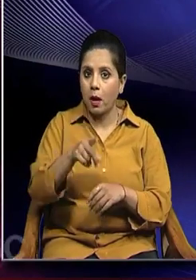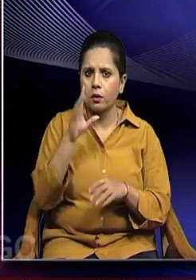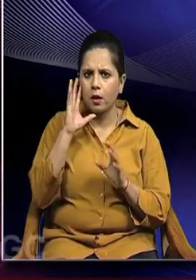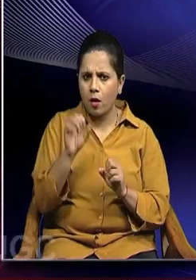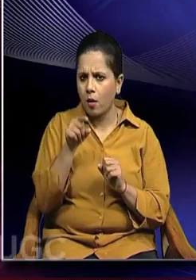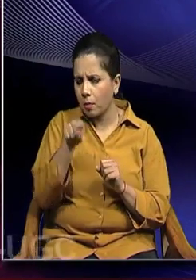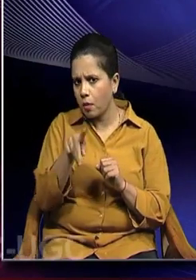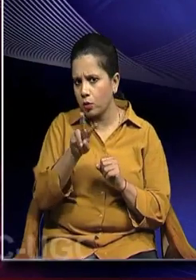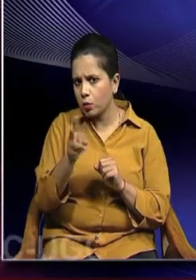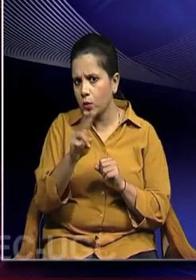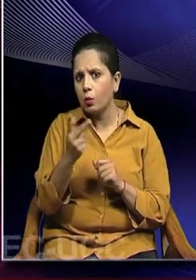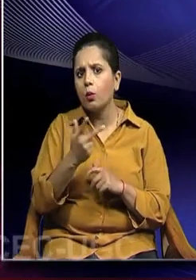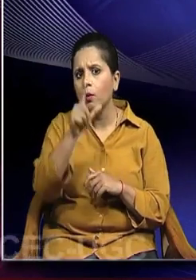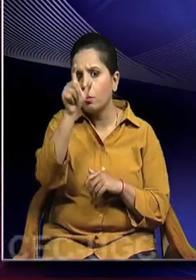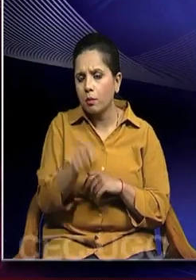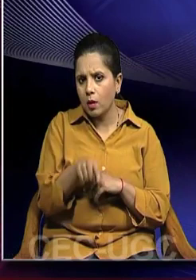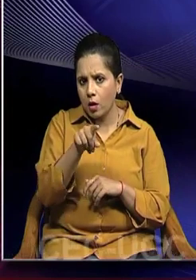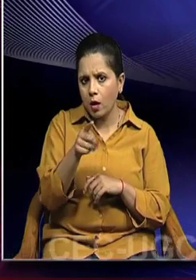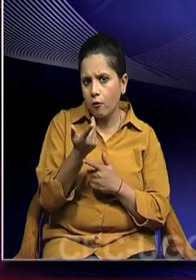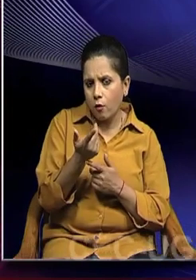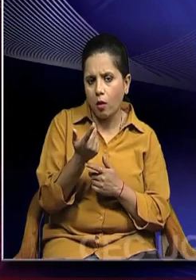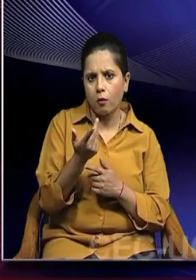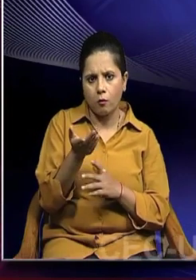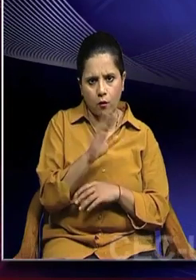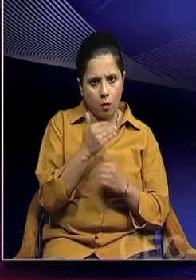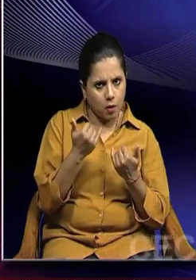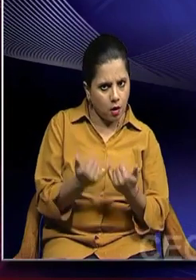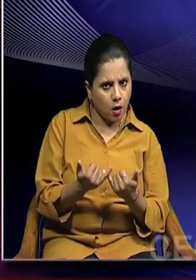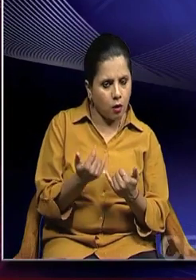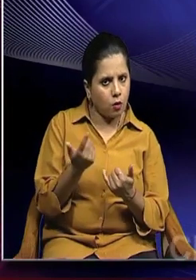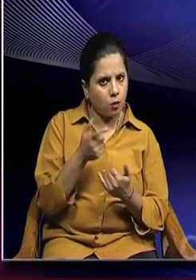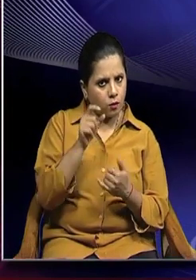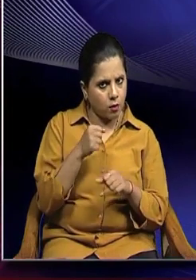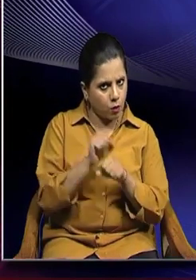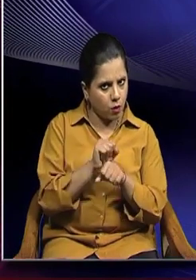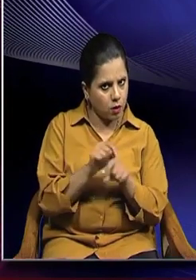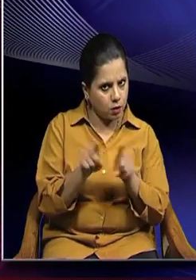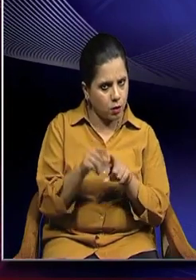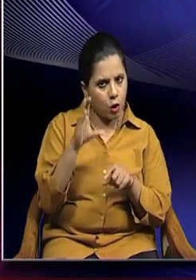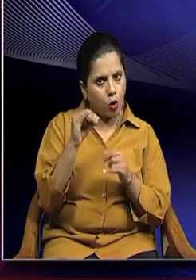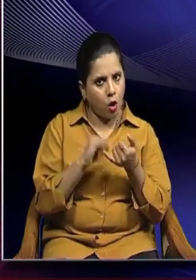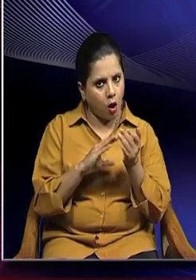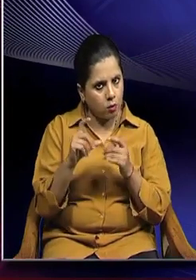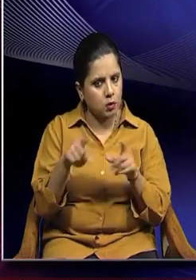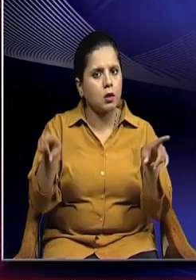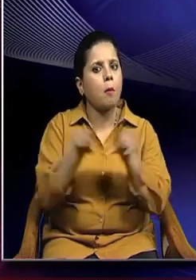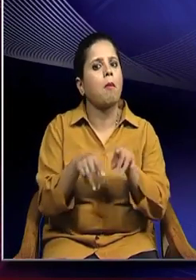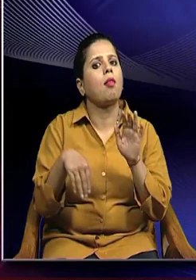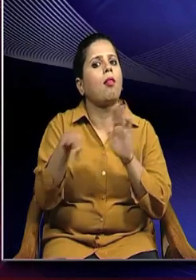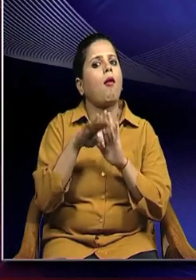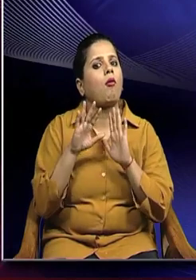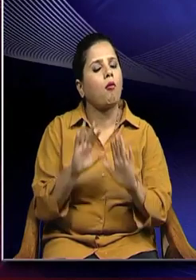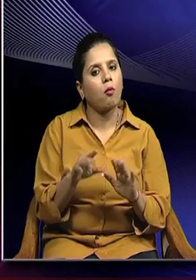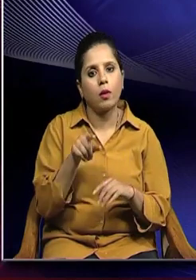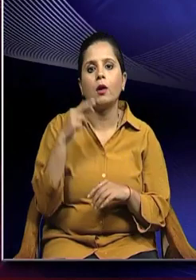confirmed that the person is basically right now the person is working at cosmic level, and that is why